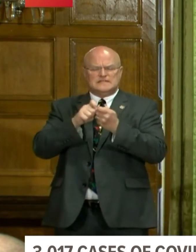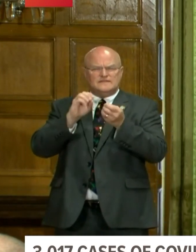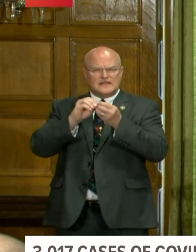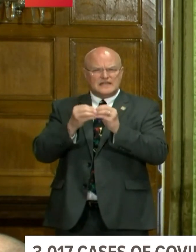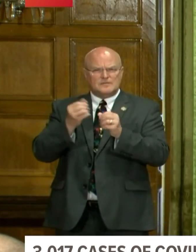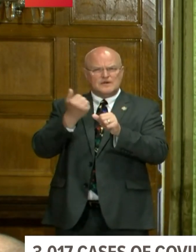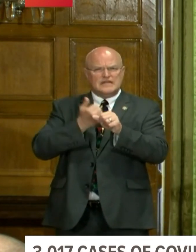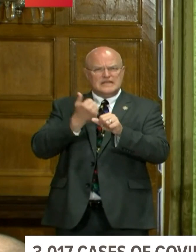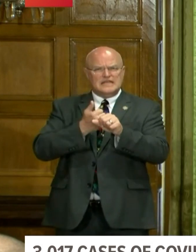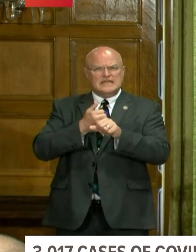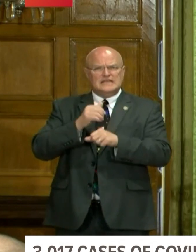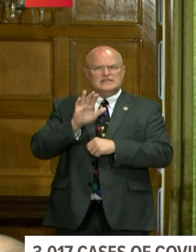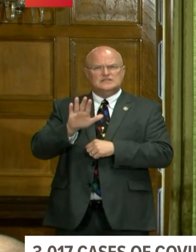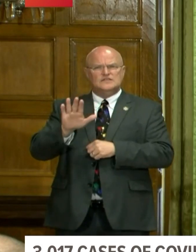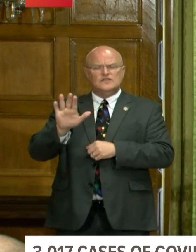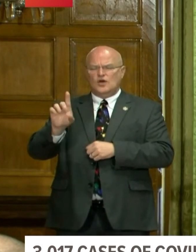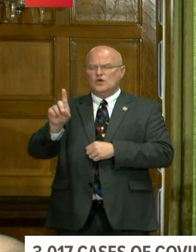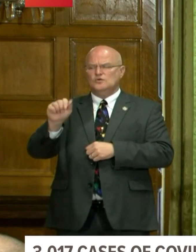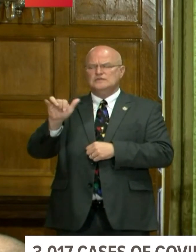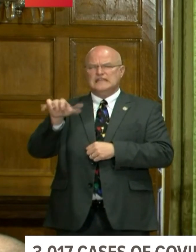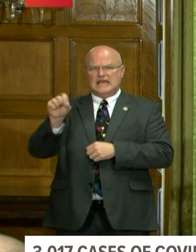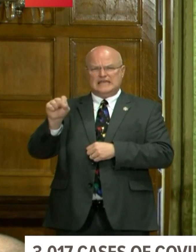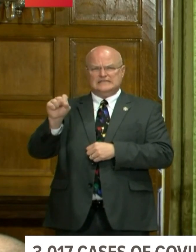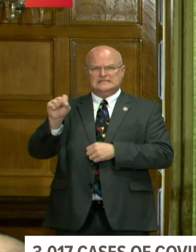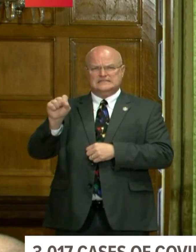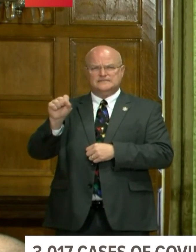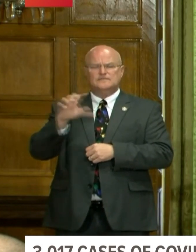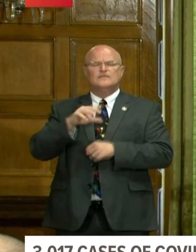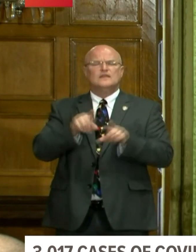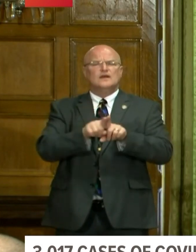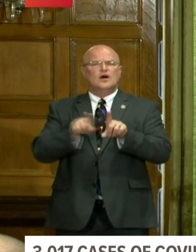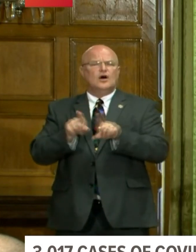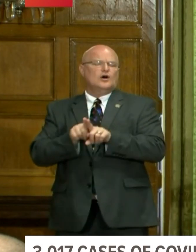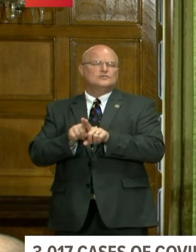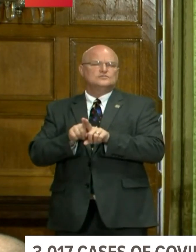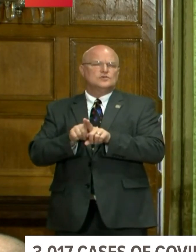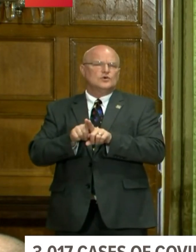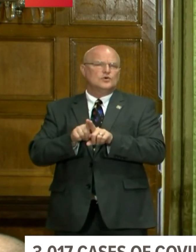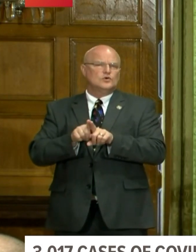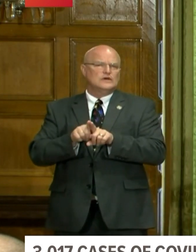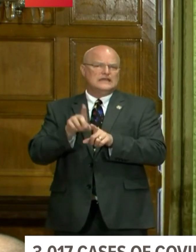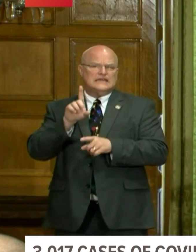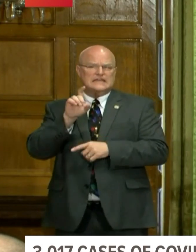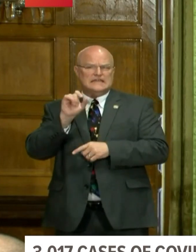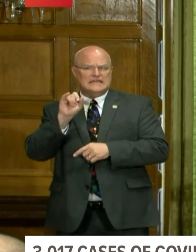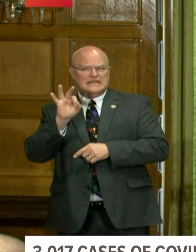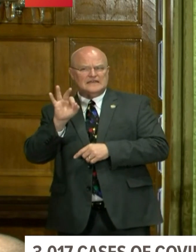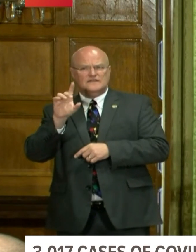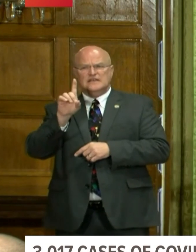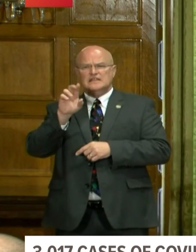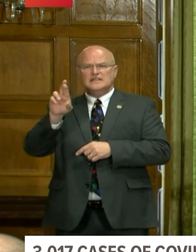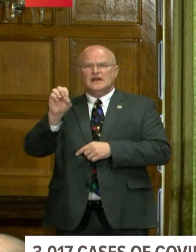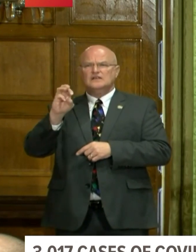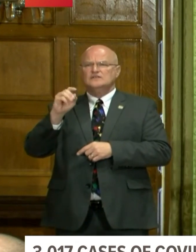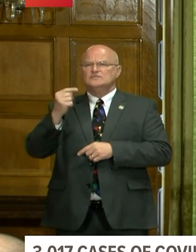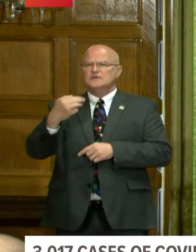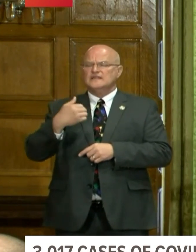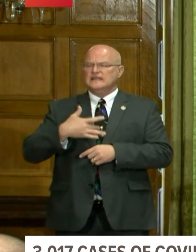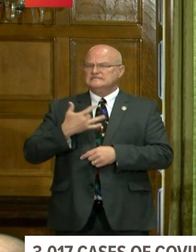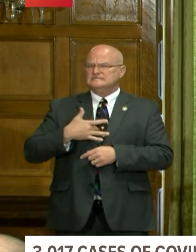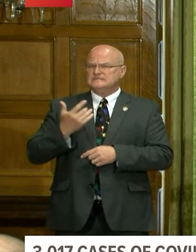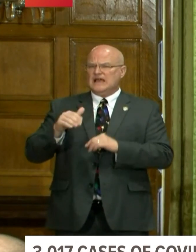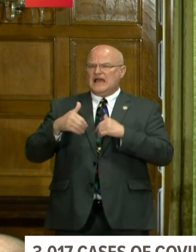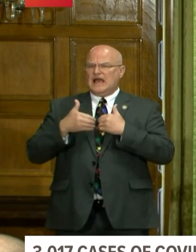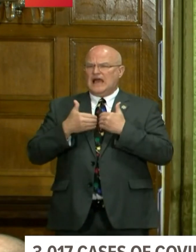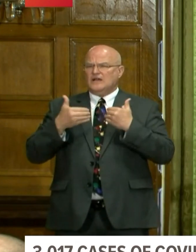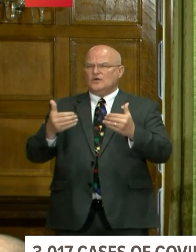numbers for each of those days, and also wanted to see if Dr. Smith had any sense of how things are going